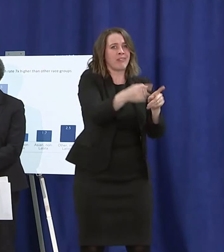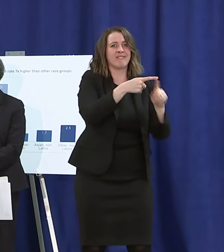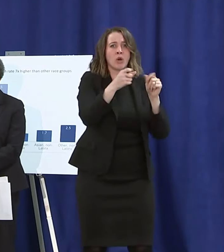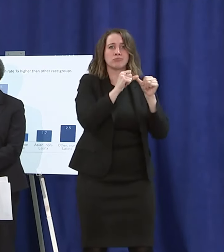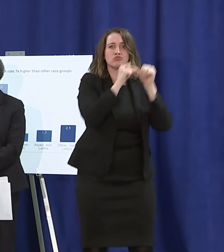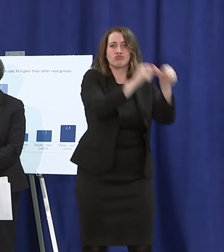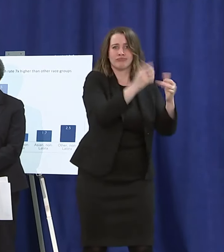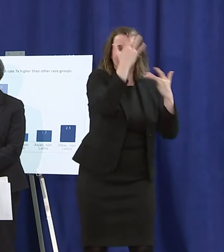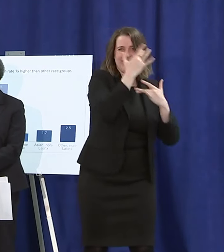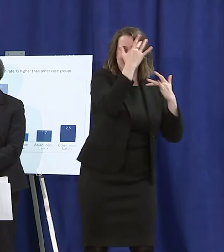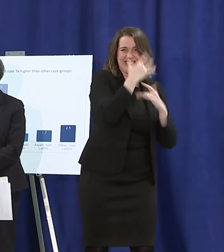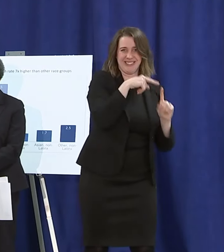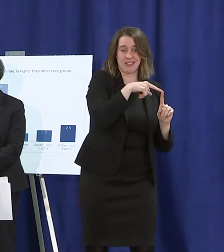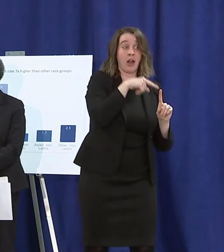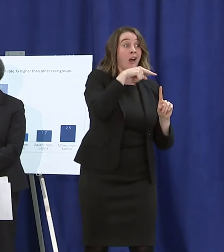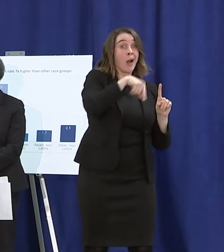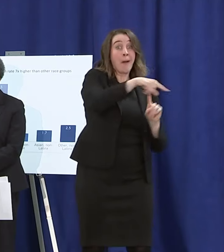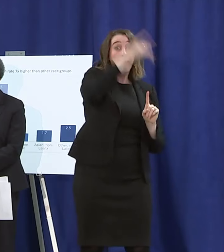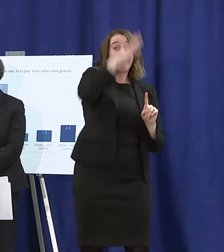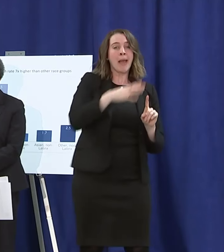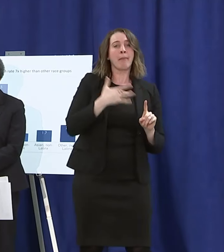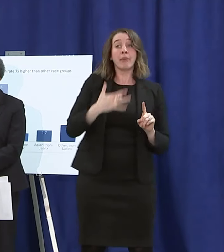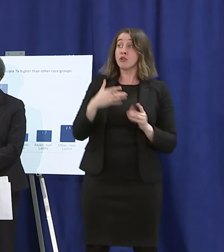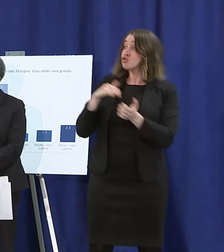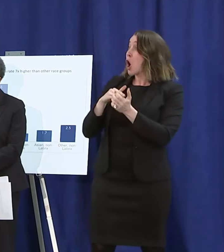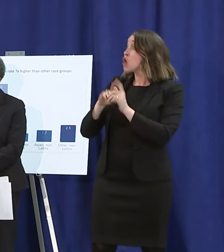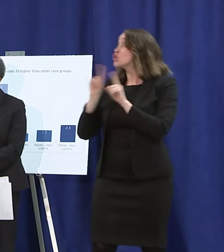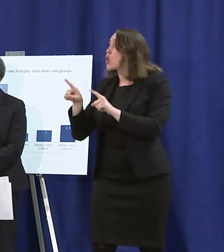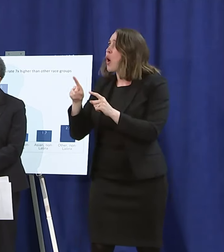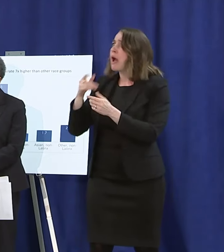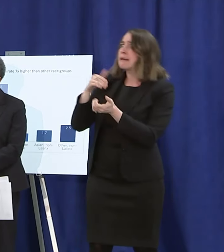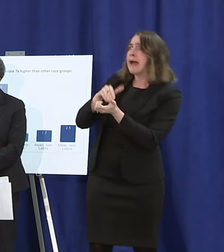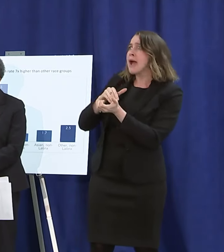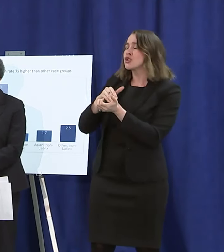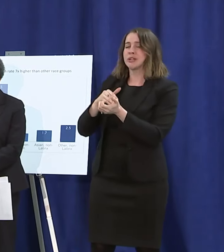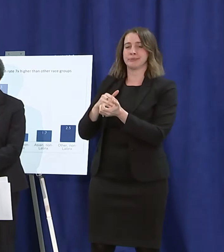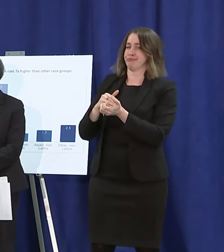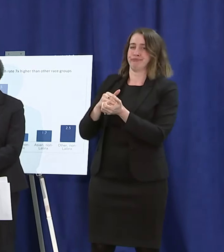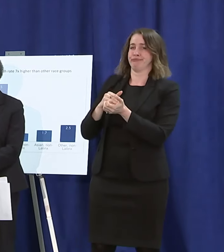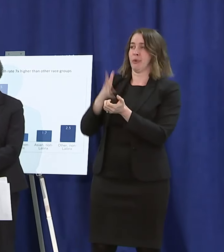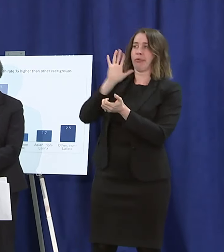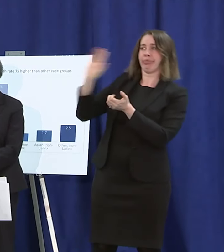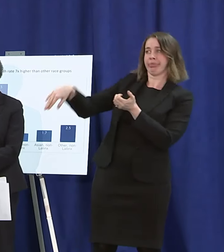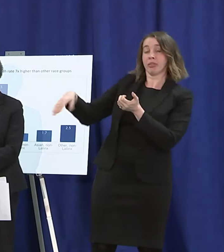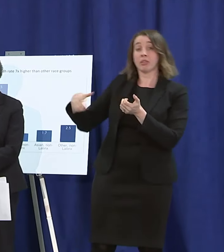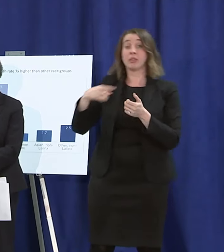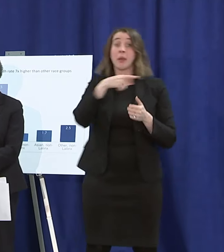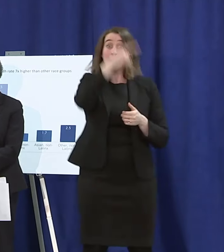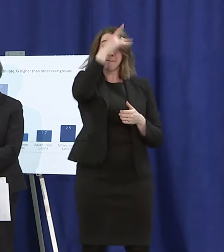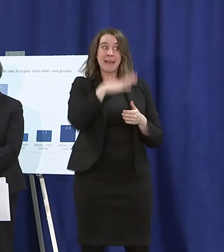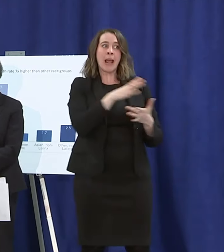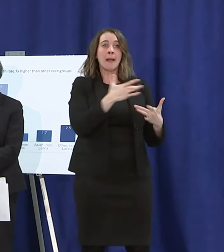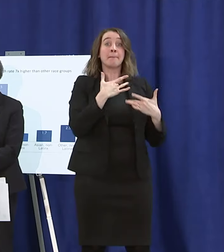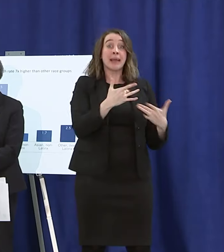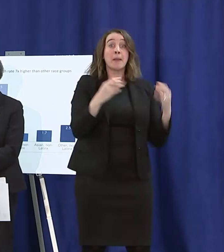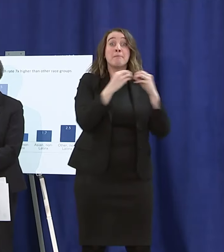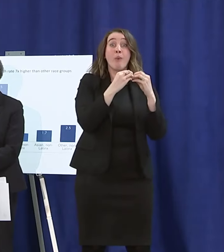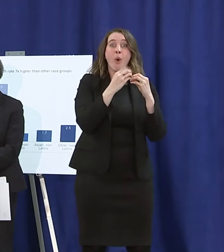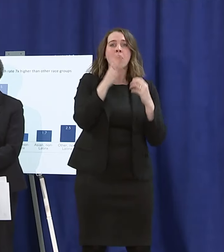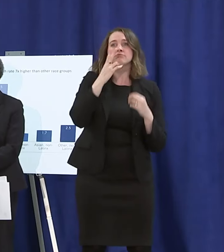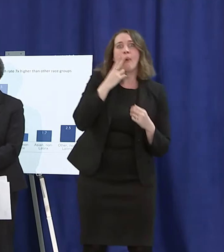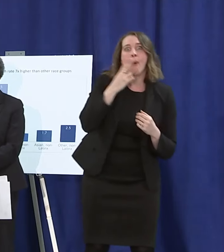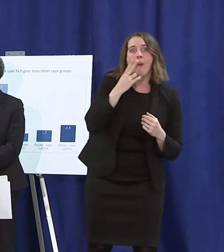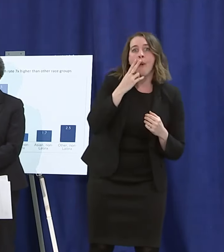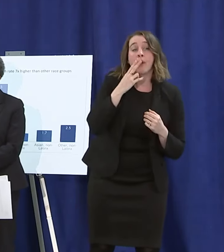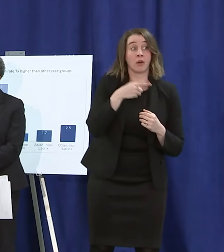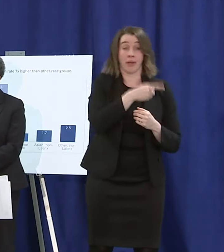less likely to seek medical help, are more likely to smoke, and actually are less likely to wash their hands and to